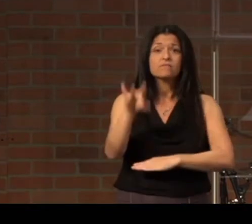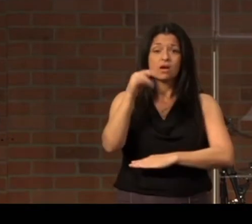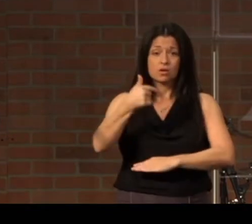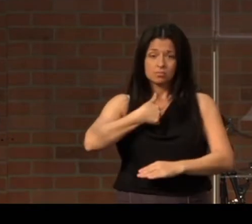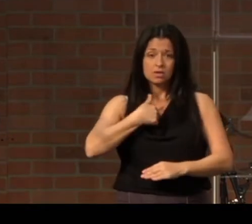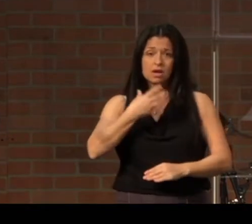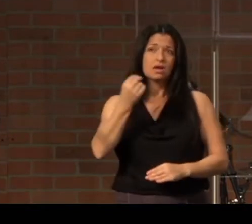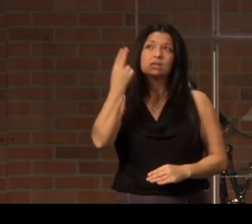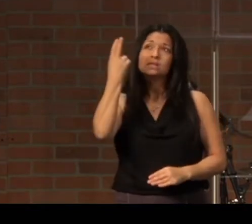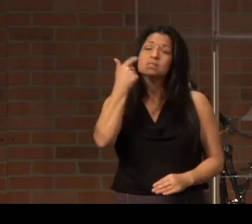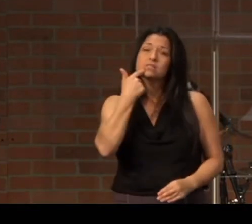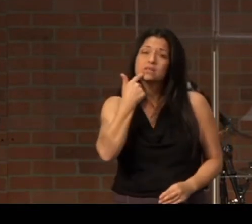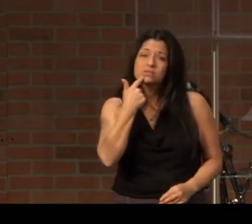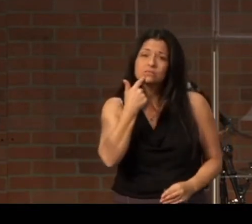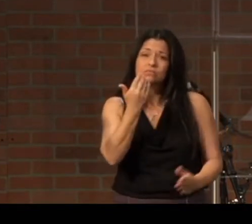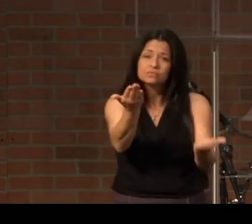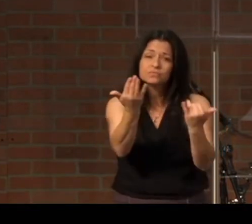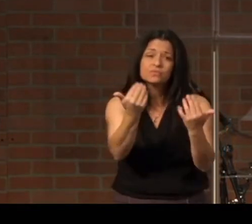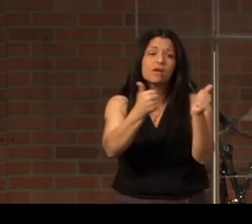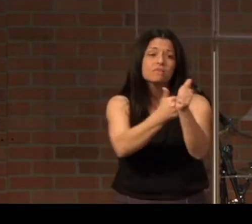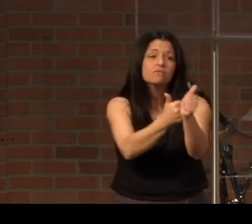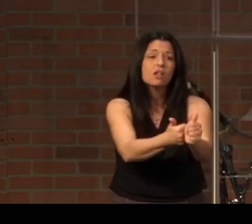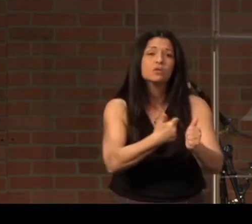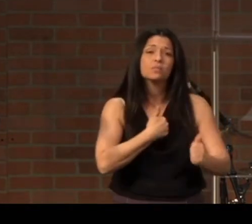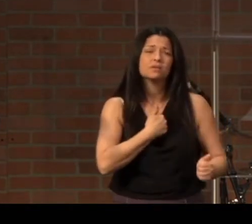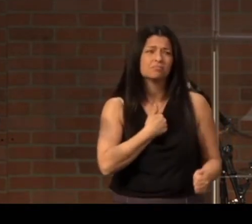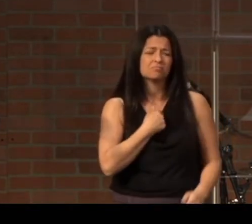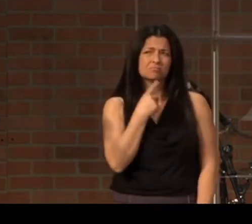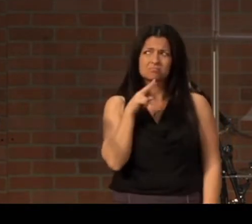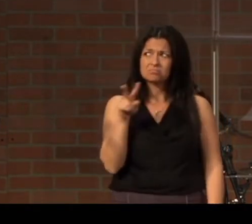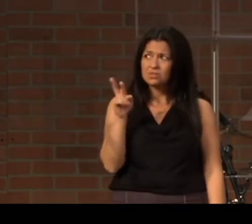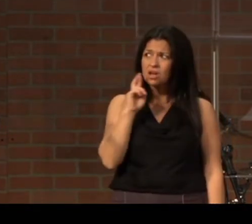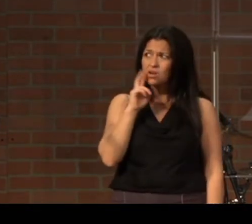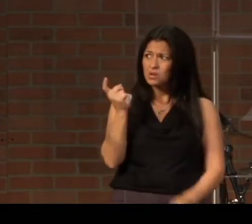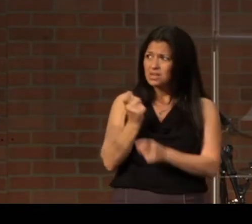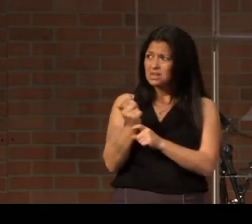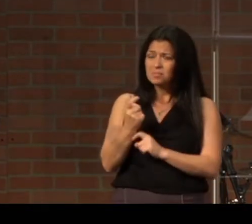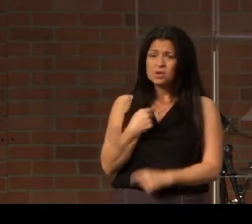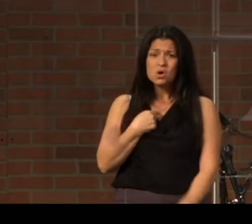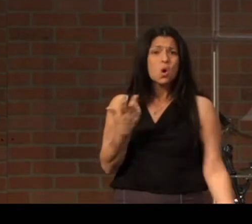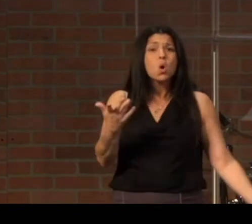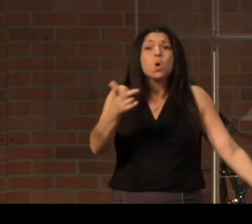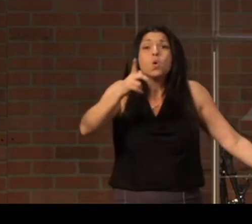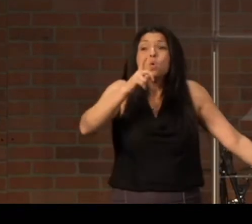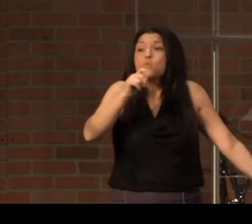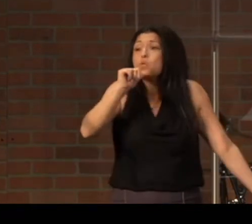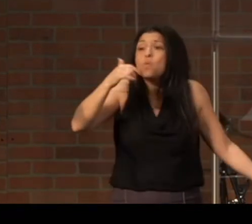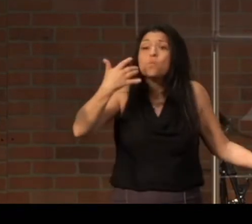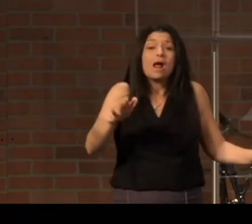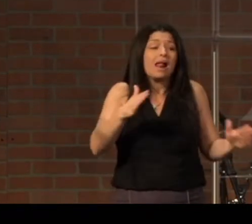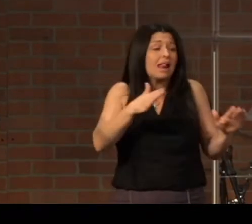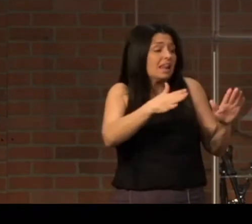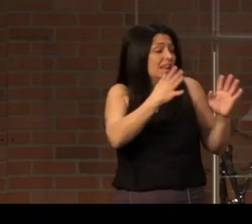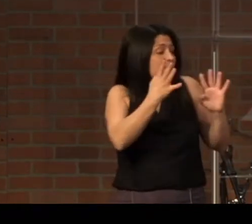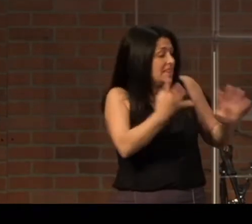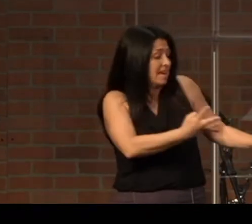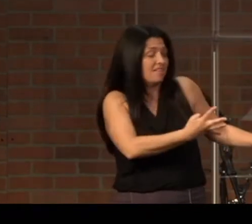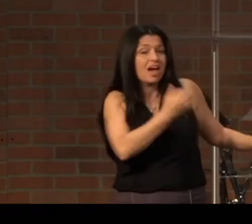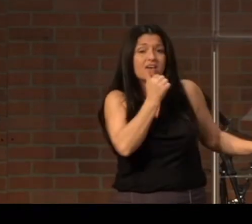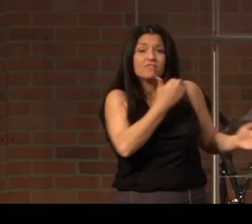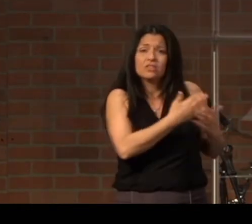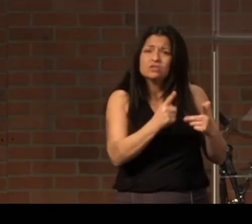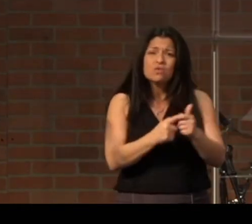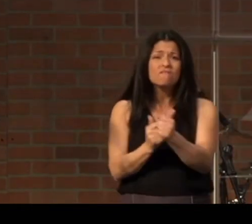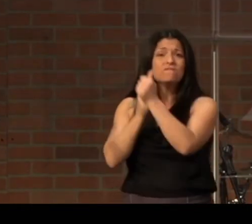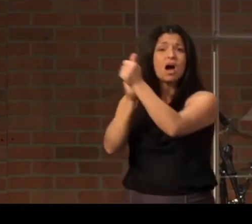said, follow me. Are you kidding me? Who wouldn't want to leave everything to follow Jesus, right?